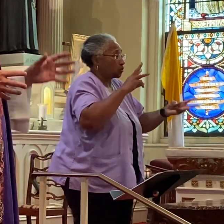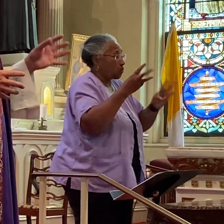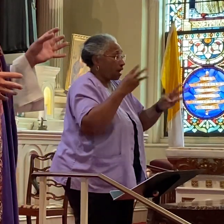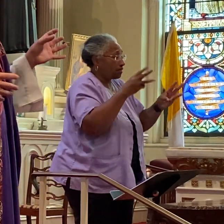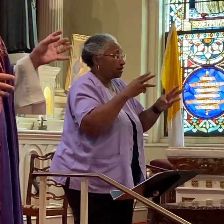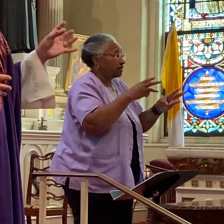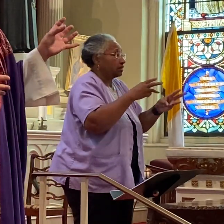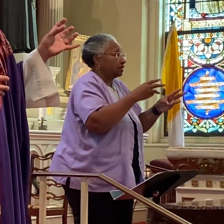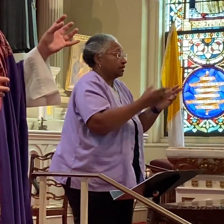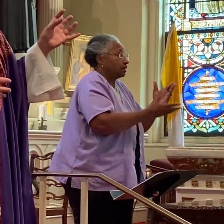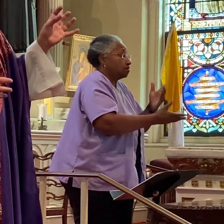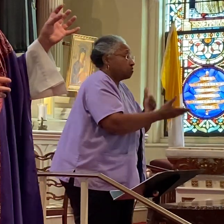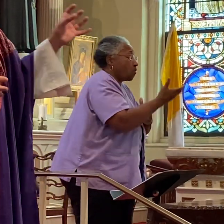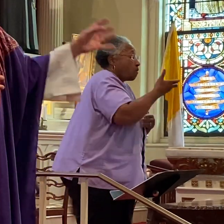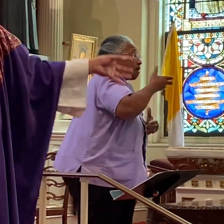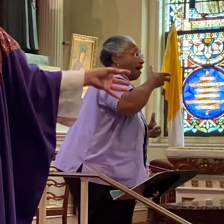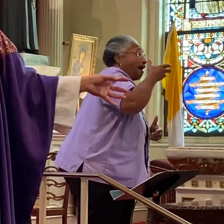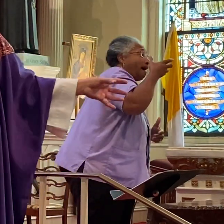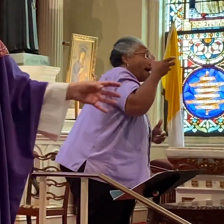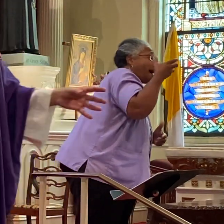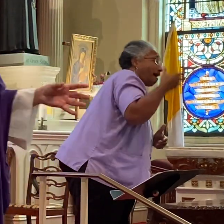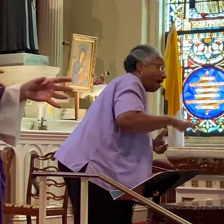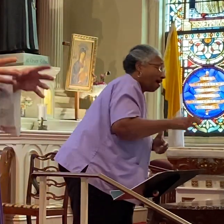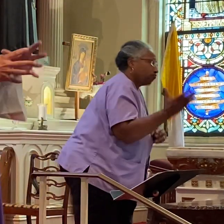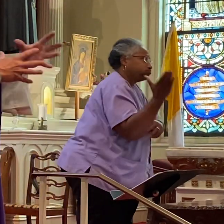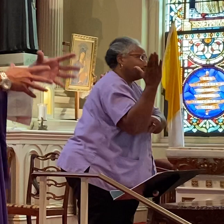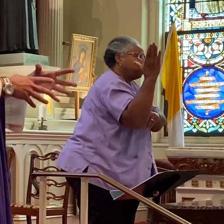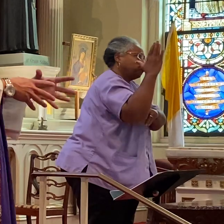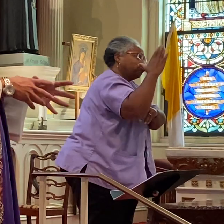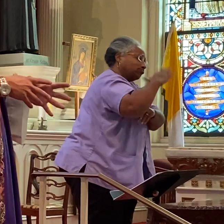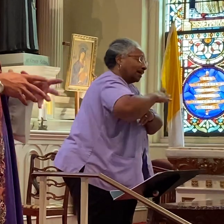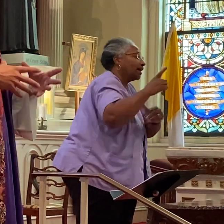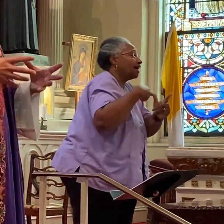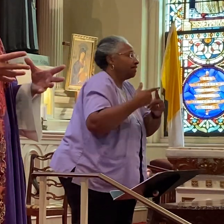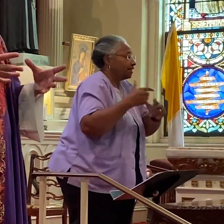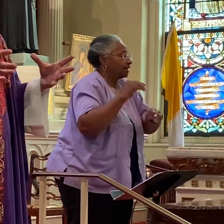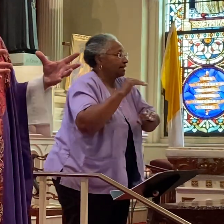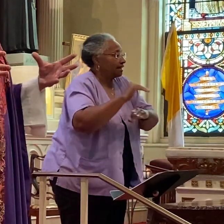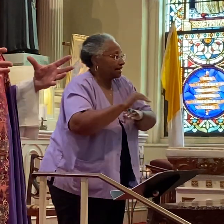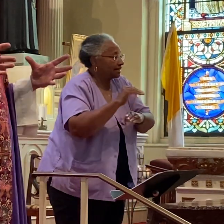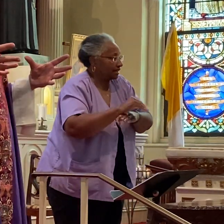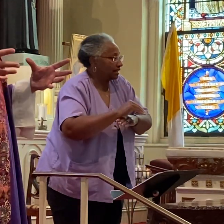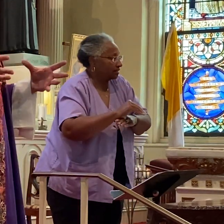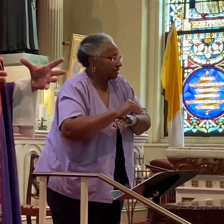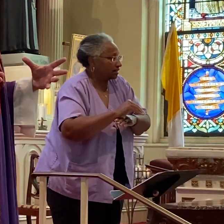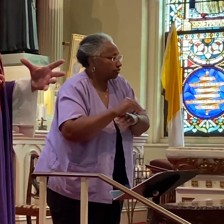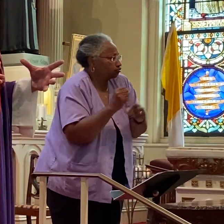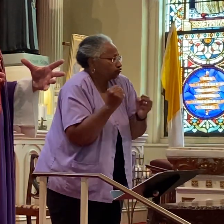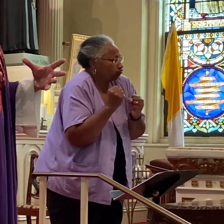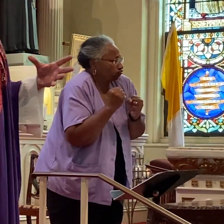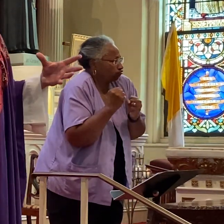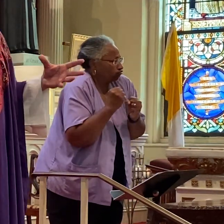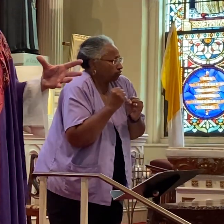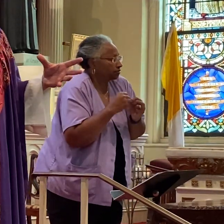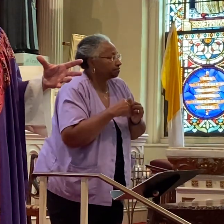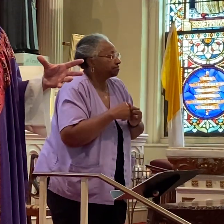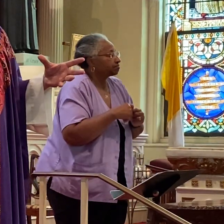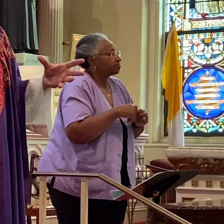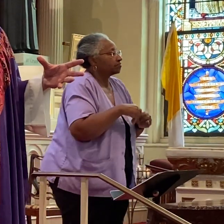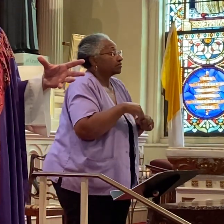weather. And we endure the rainy season, the cooler season, and then of course the summer,